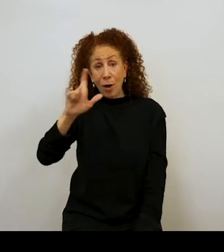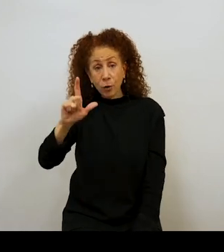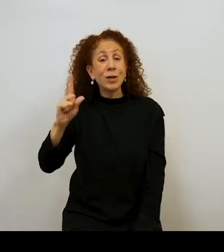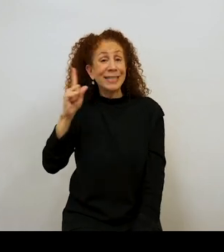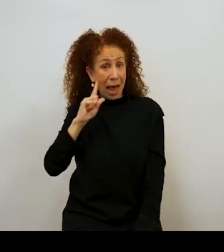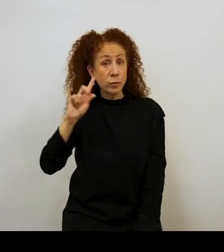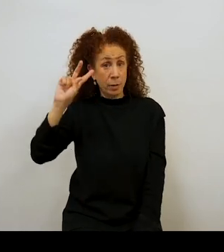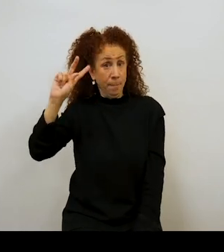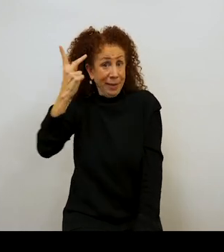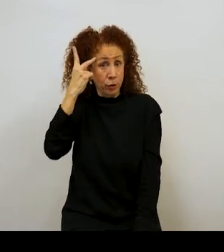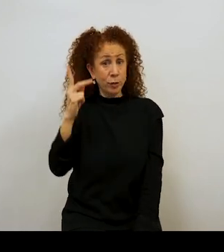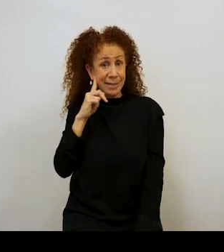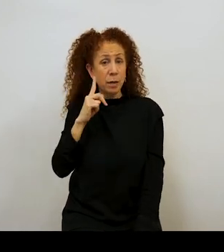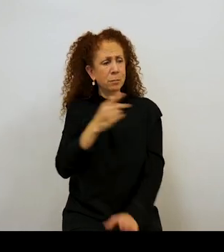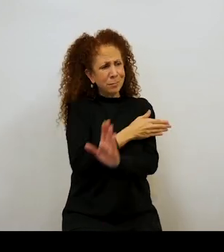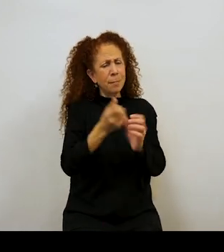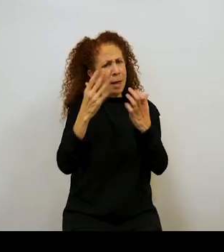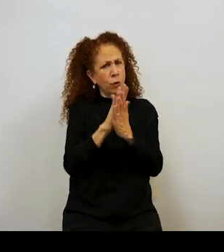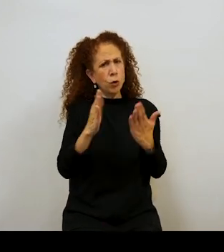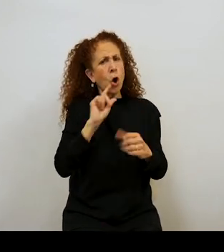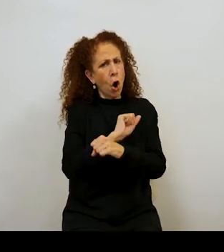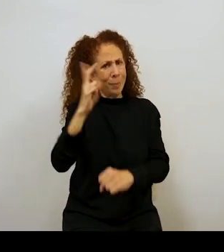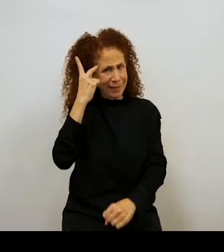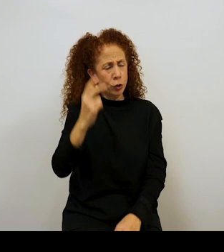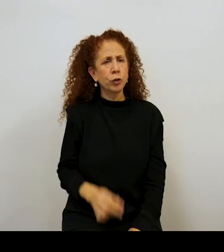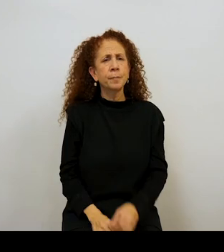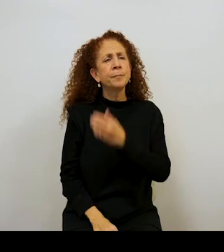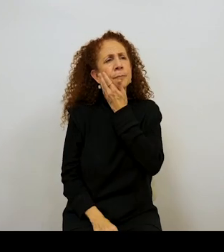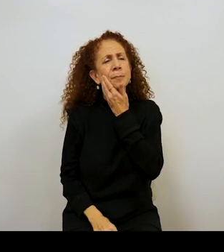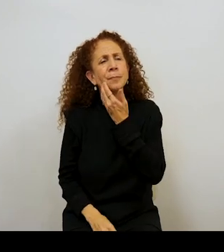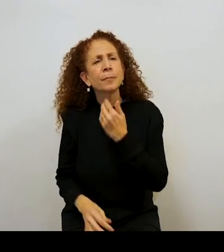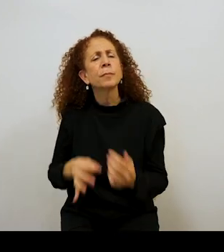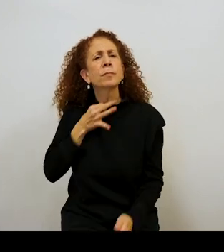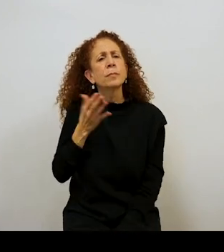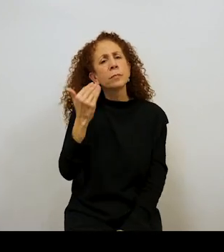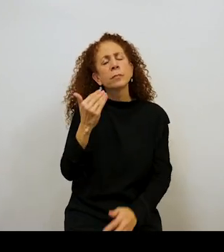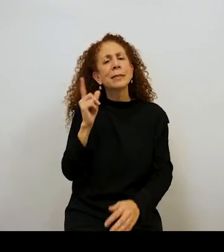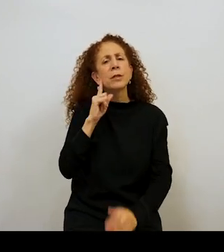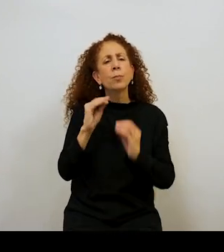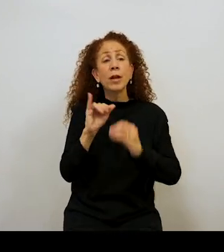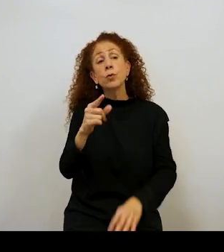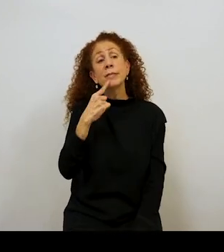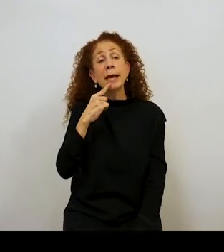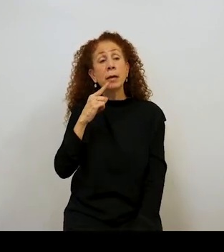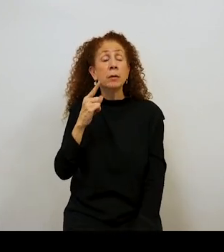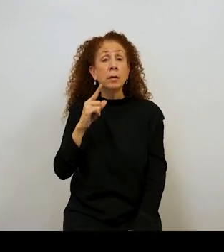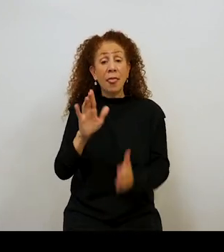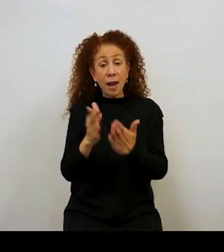I think in a way your novels are very political. Mm-hmm. But I would like to hear about, I mean, if you say this novel is political,